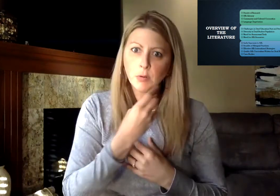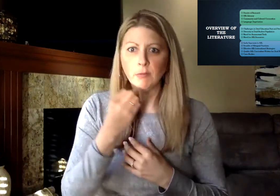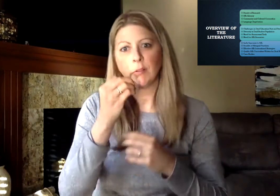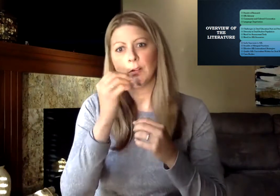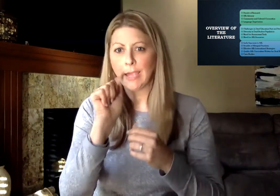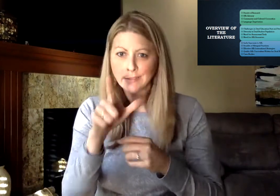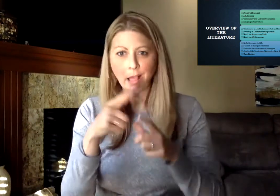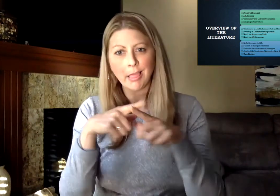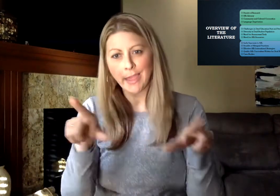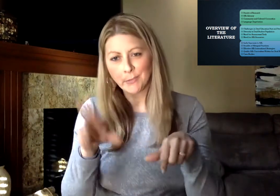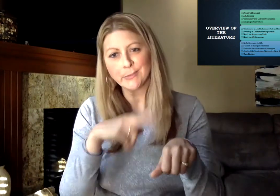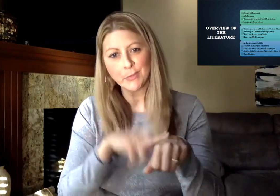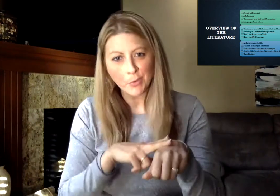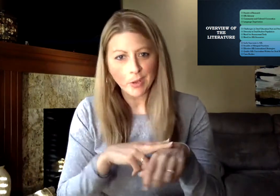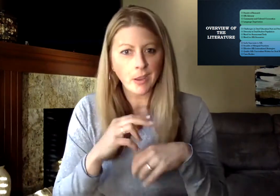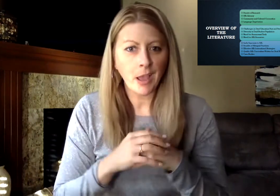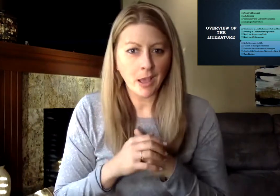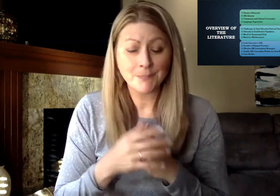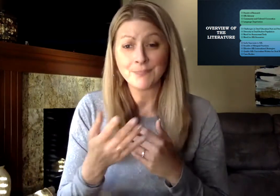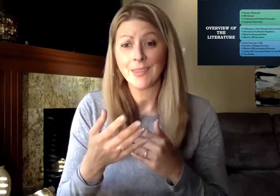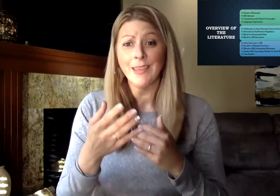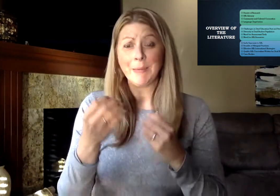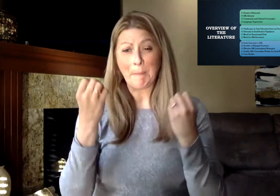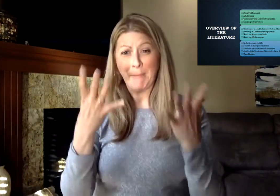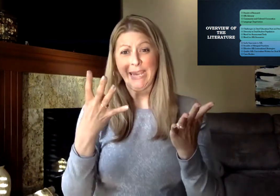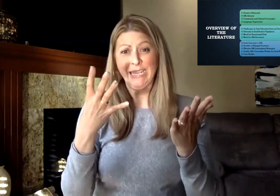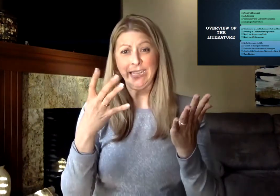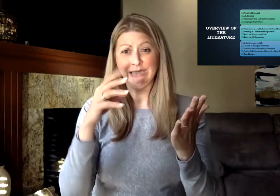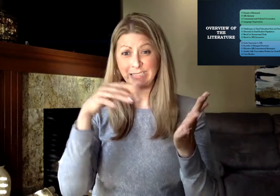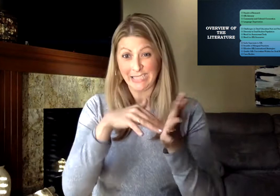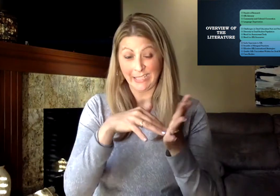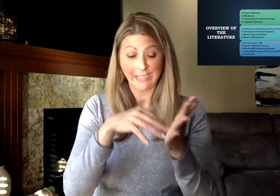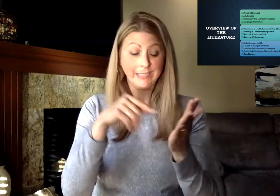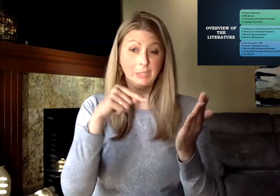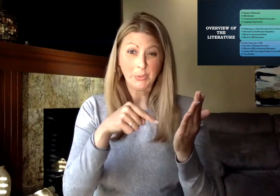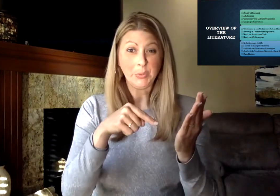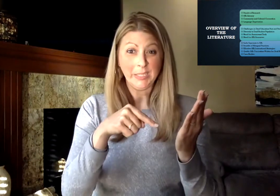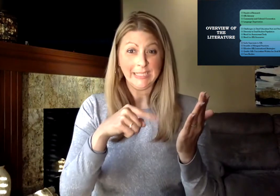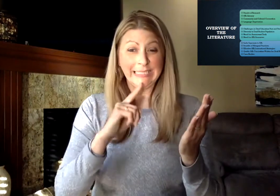and how beautiful the ASL language is, of course. There was many studies